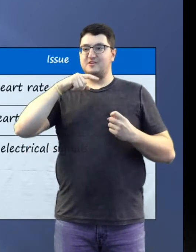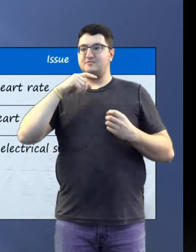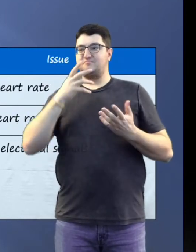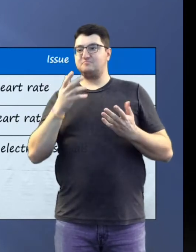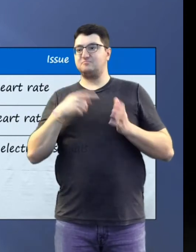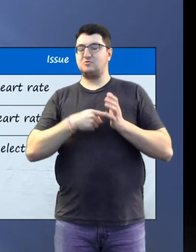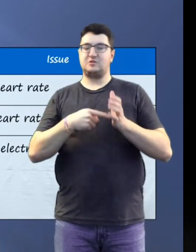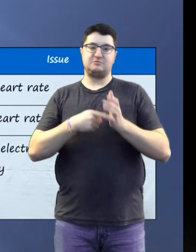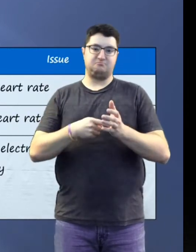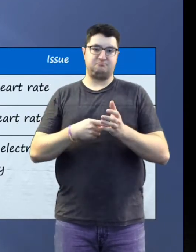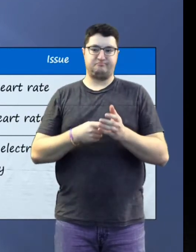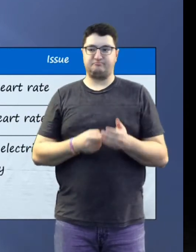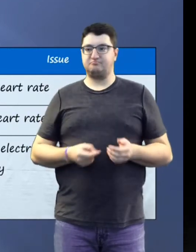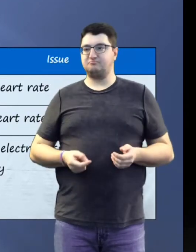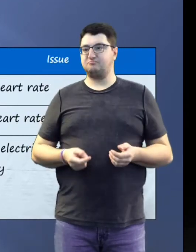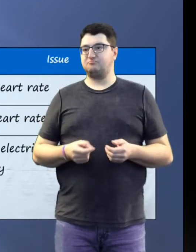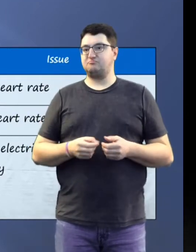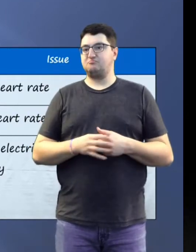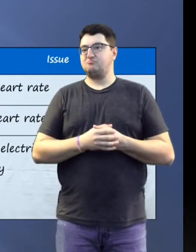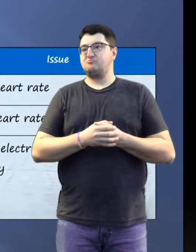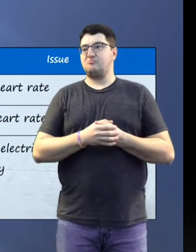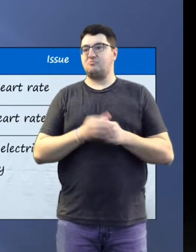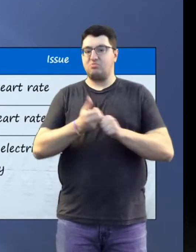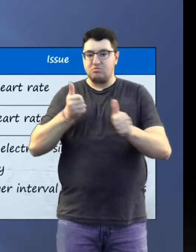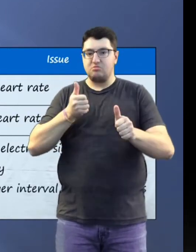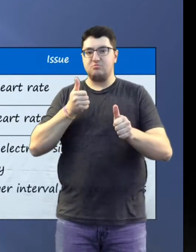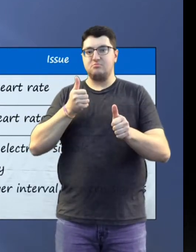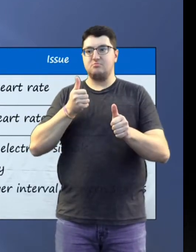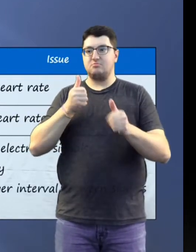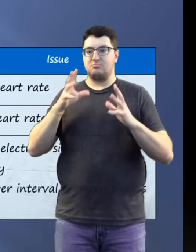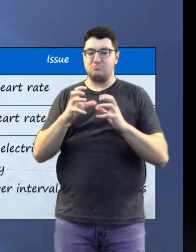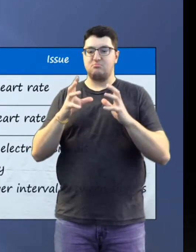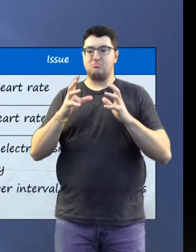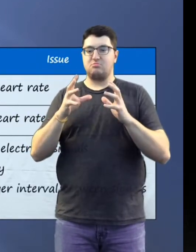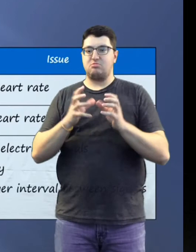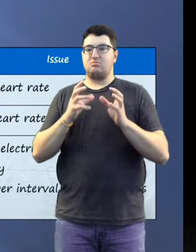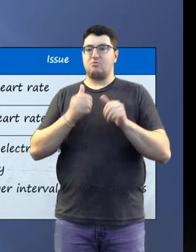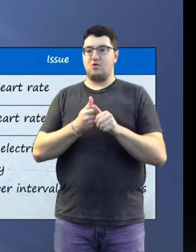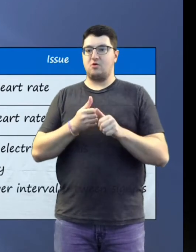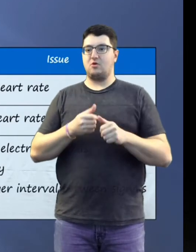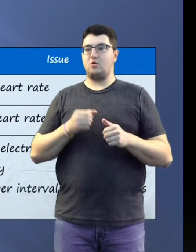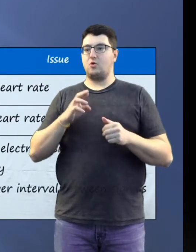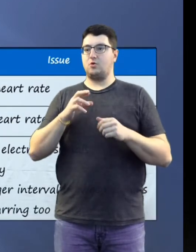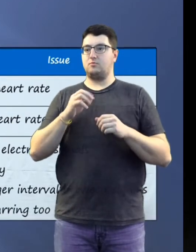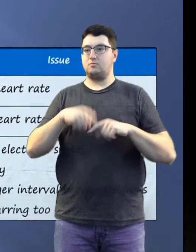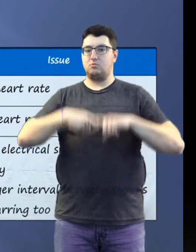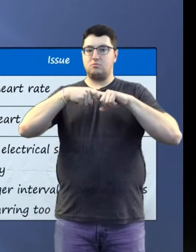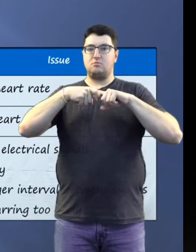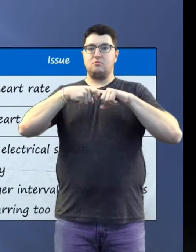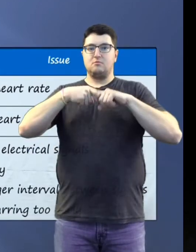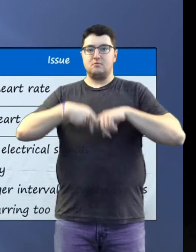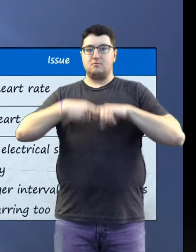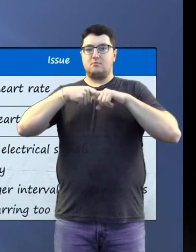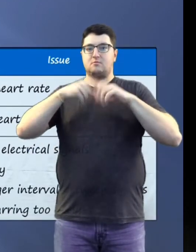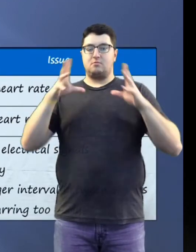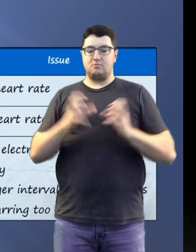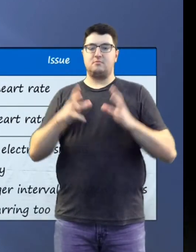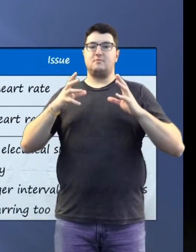causing a delay, a longer interval between signals, or a signal occurring too